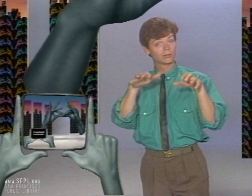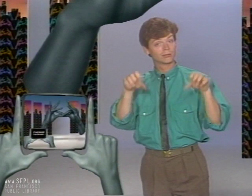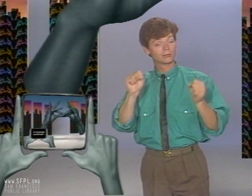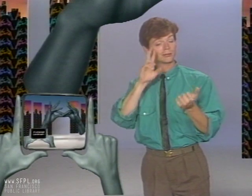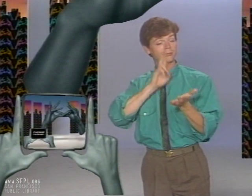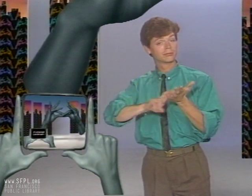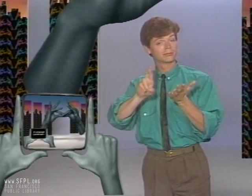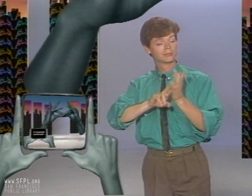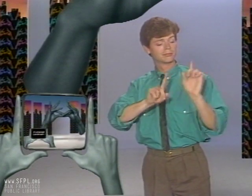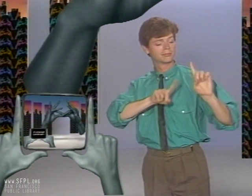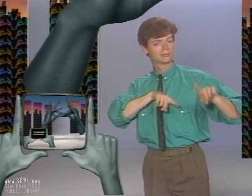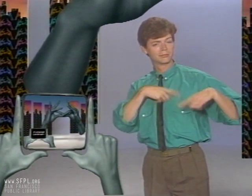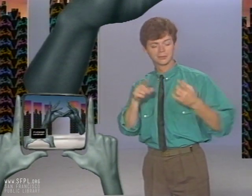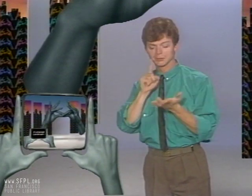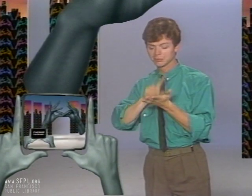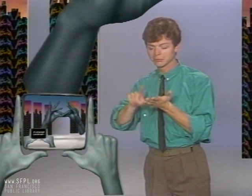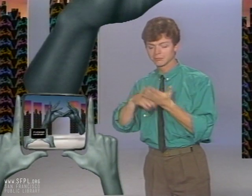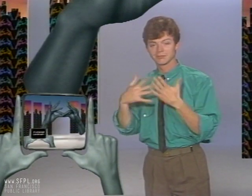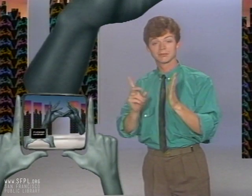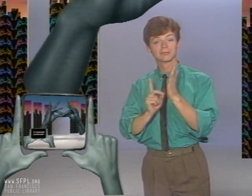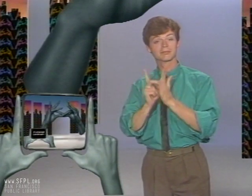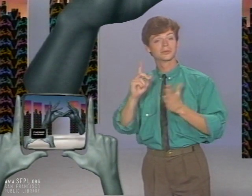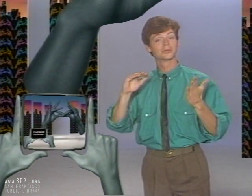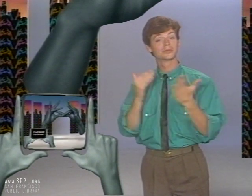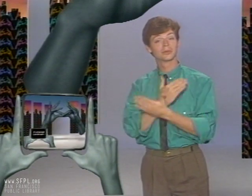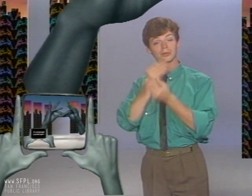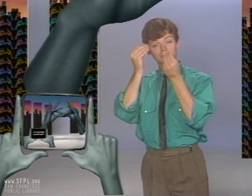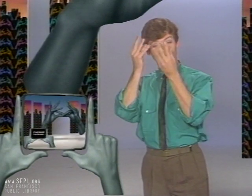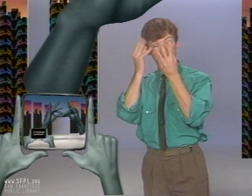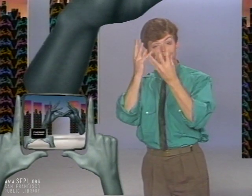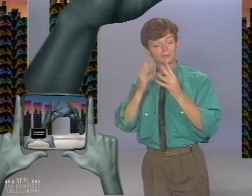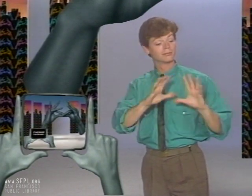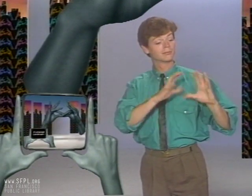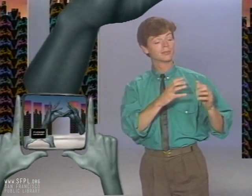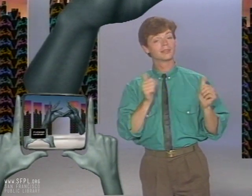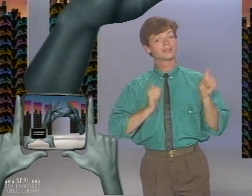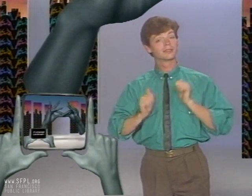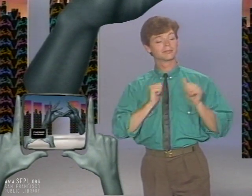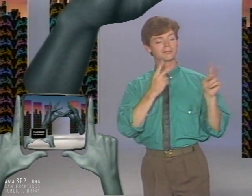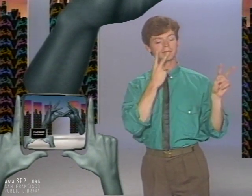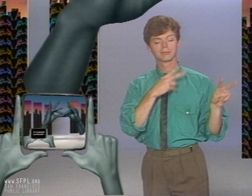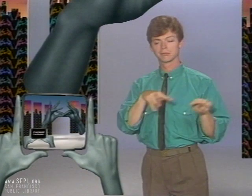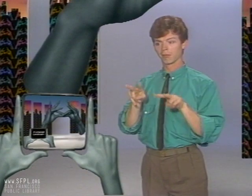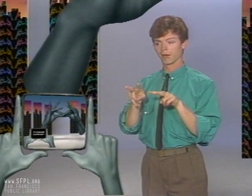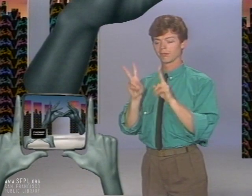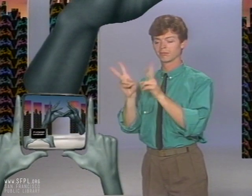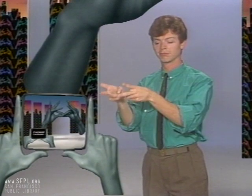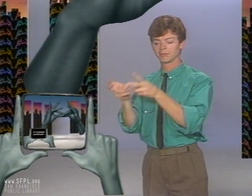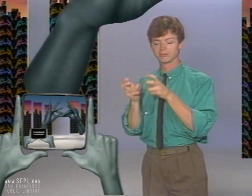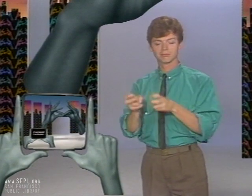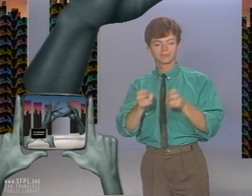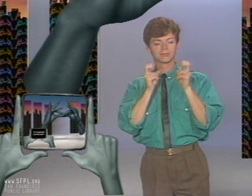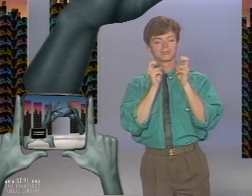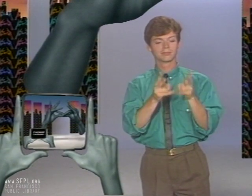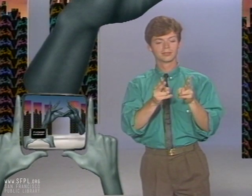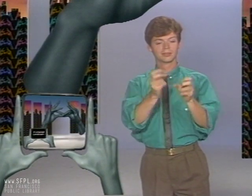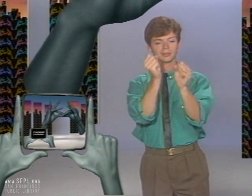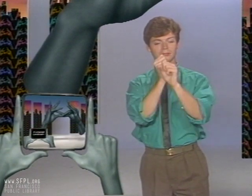Linguistic research into American Sign Language has not only validated ASL as a language, but also has led to the realization that deaf